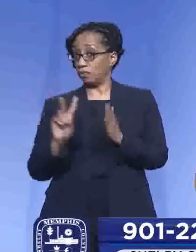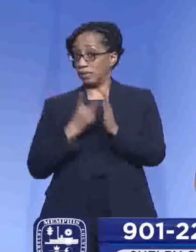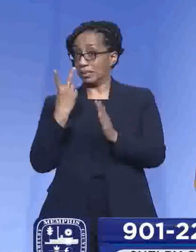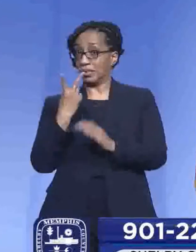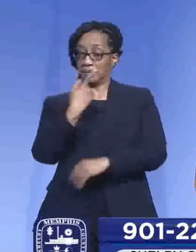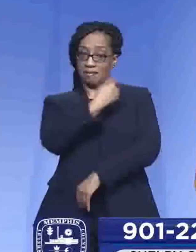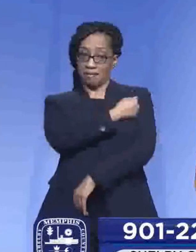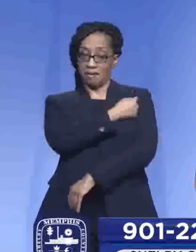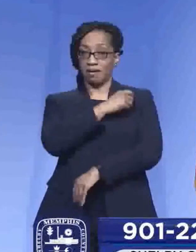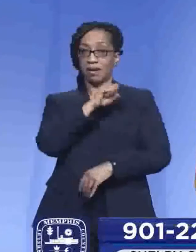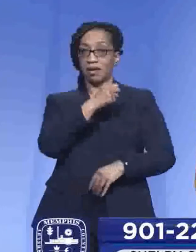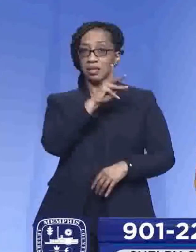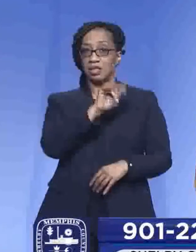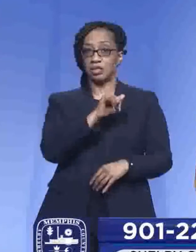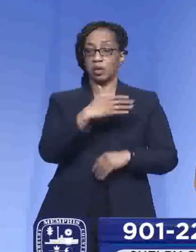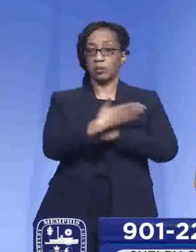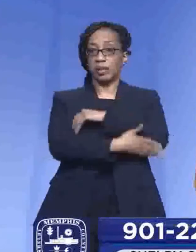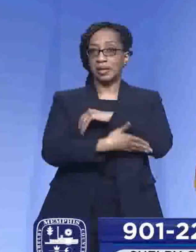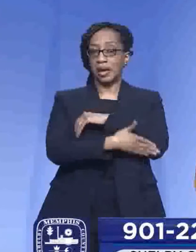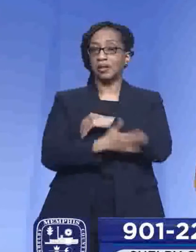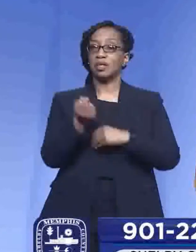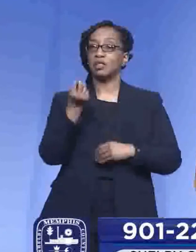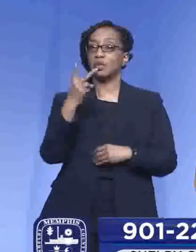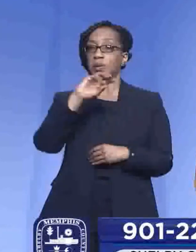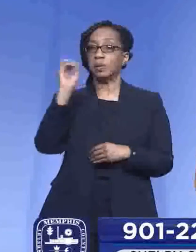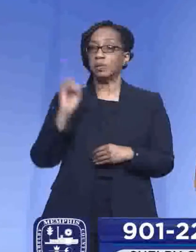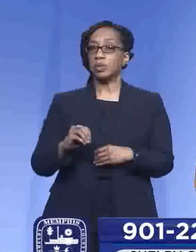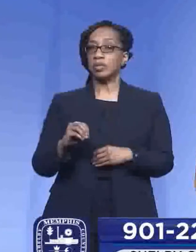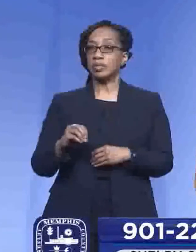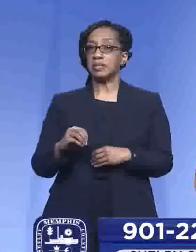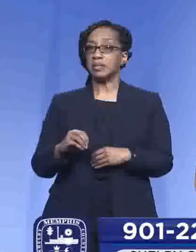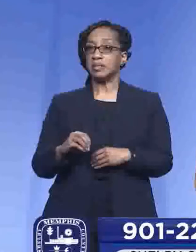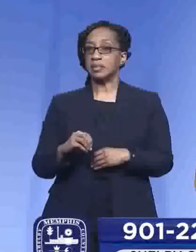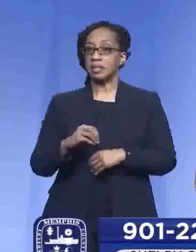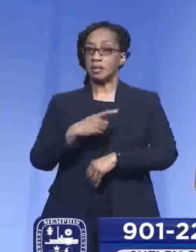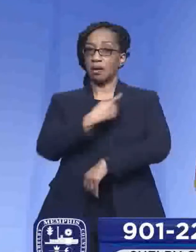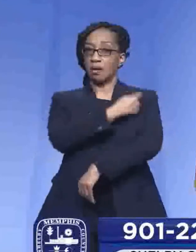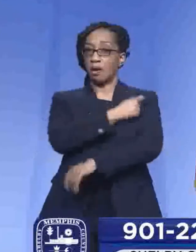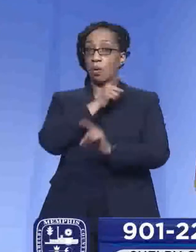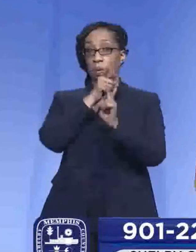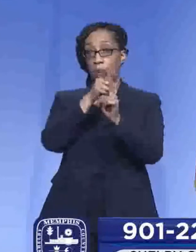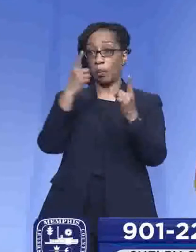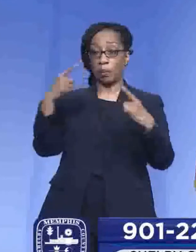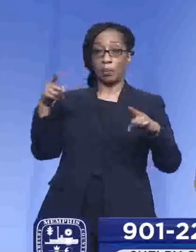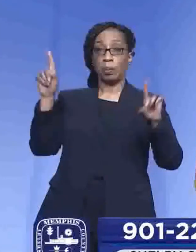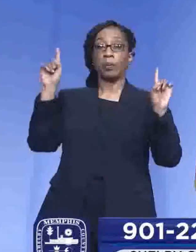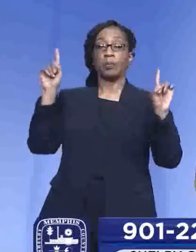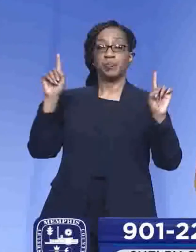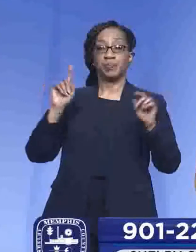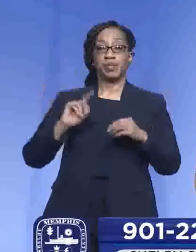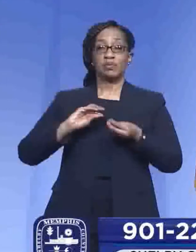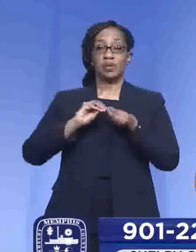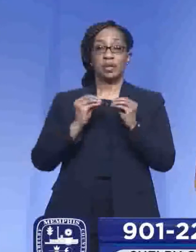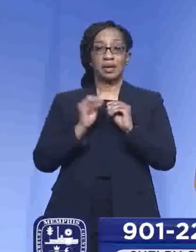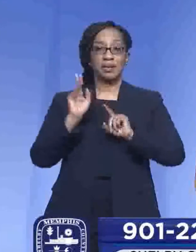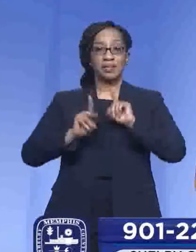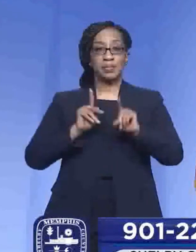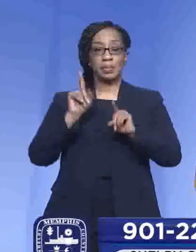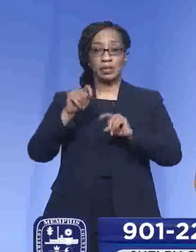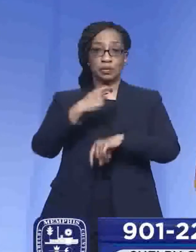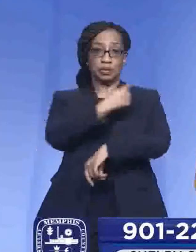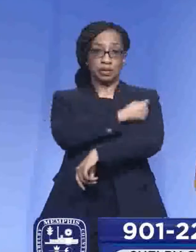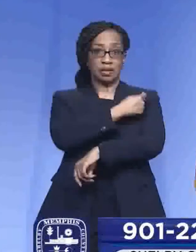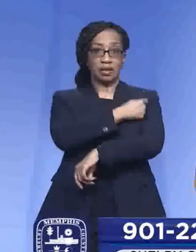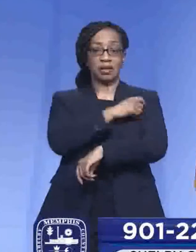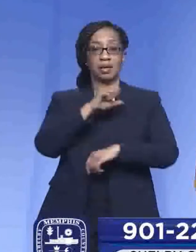County, and we are at 12% of our vaccine campaign target goal for the number of people that we need to vaccinate